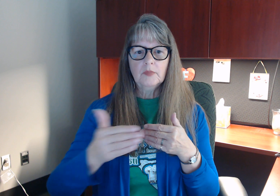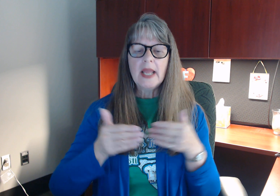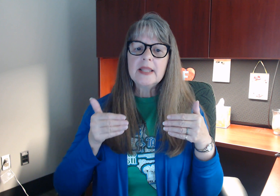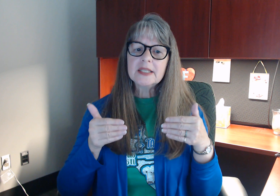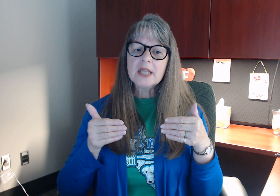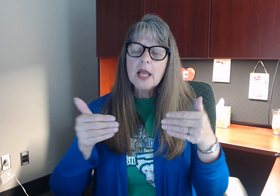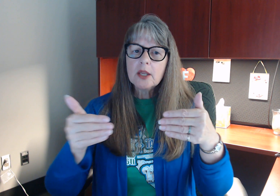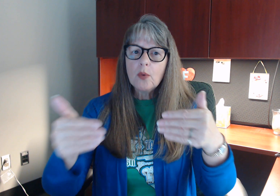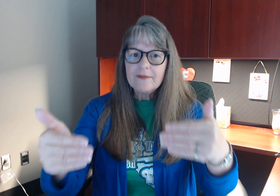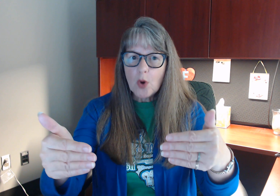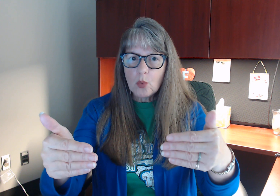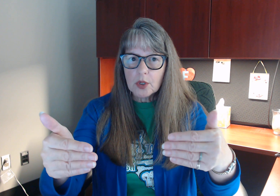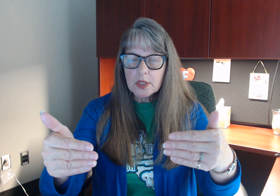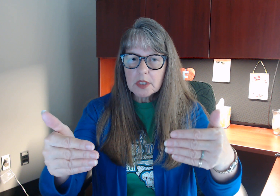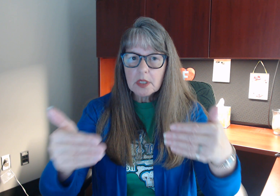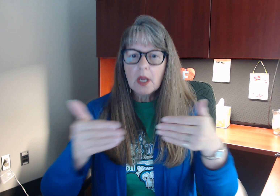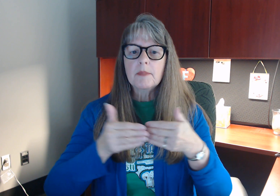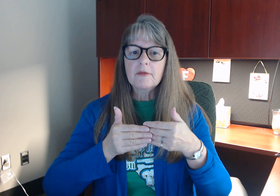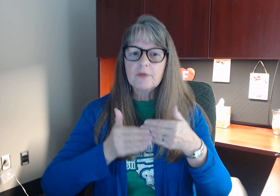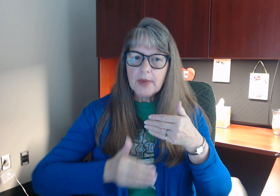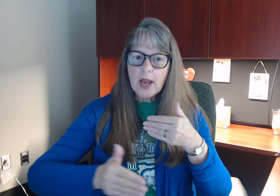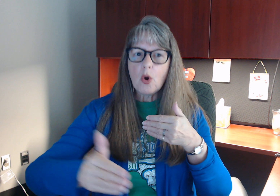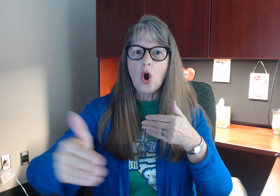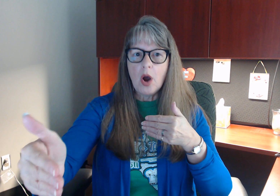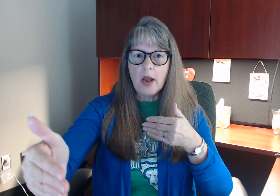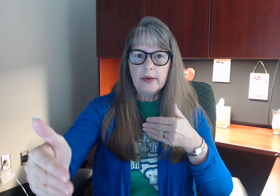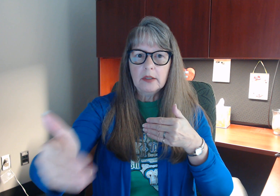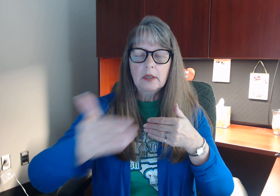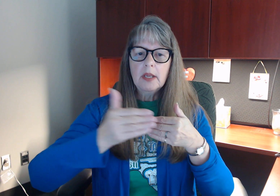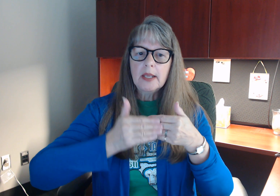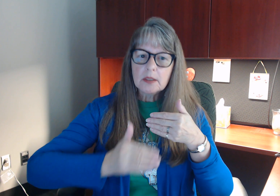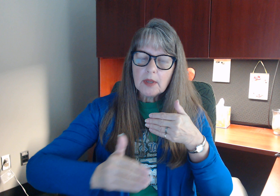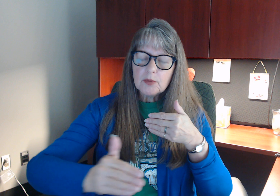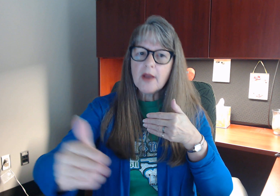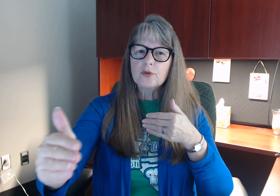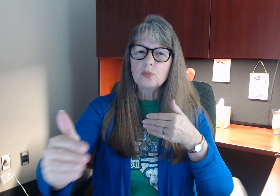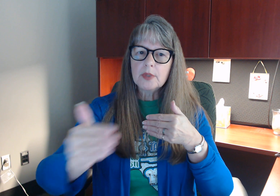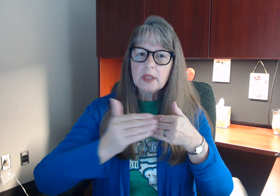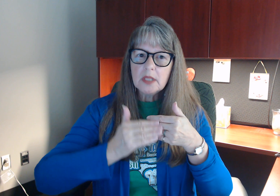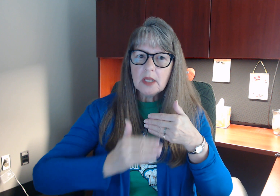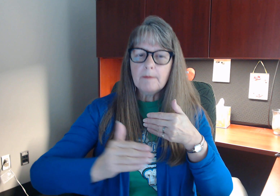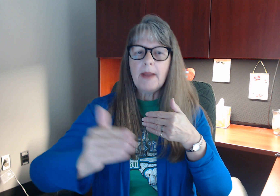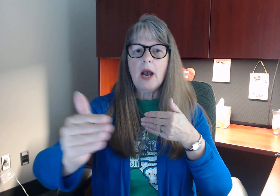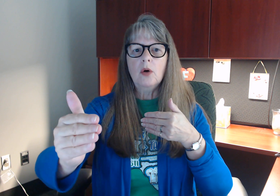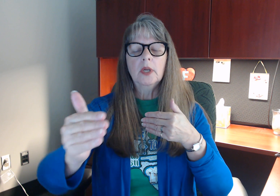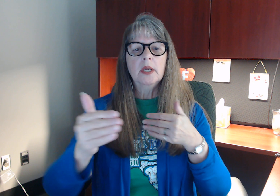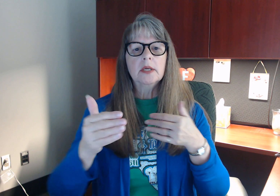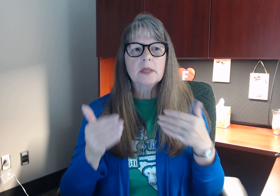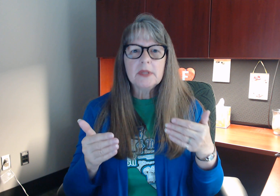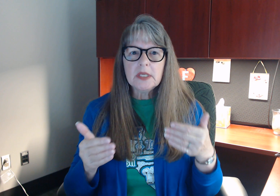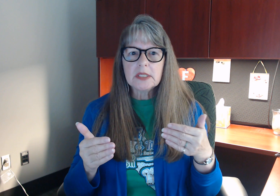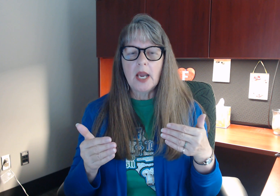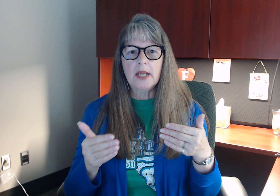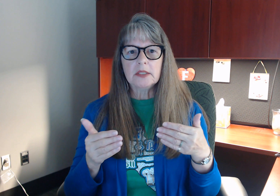That's not like going forward, but from now on. And sometimes you have to really think about some of these signs of how